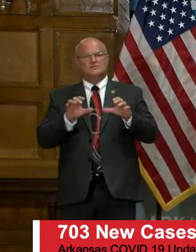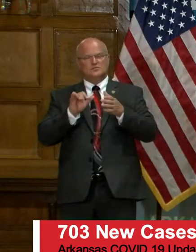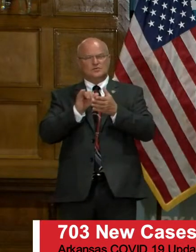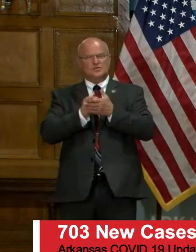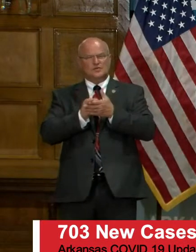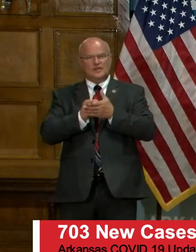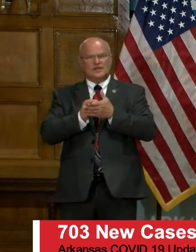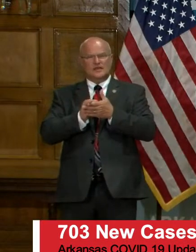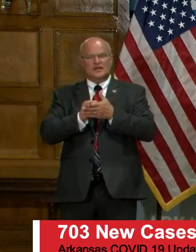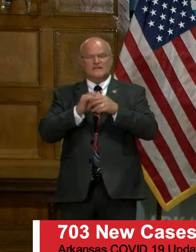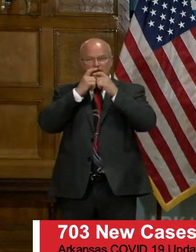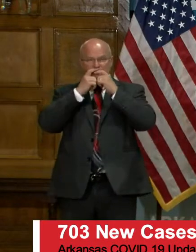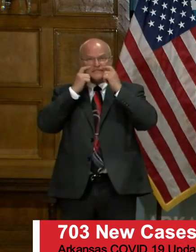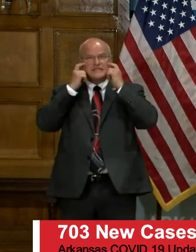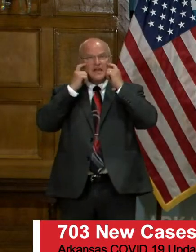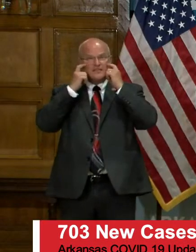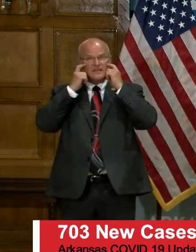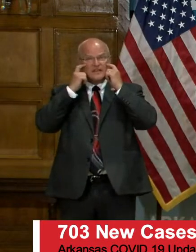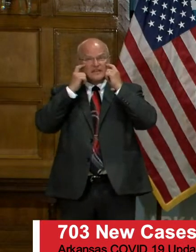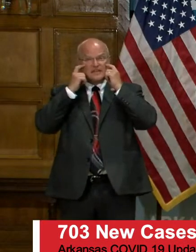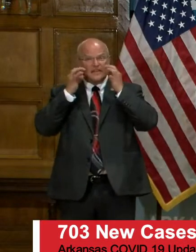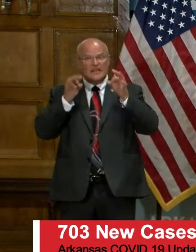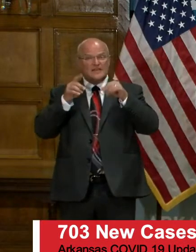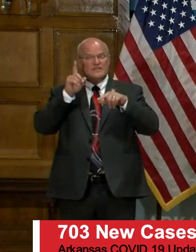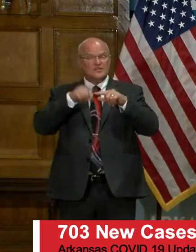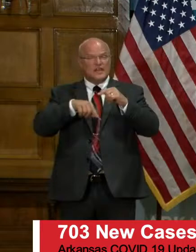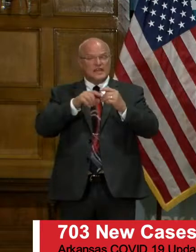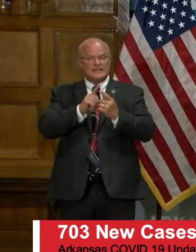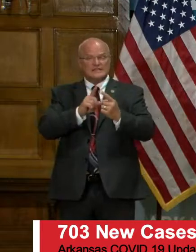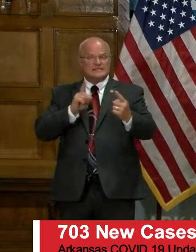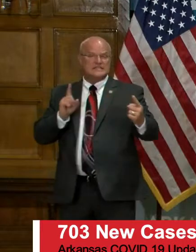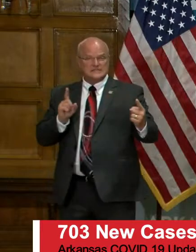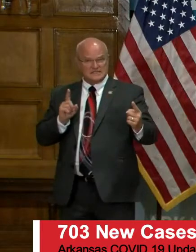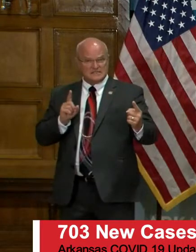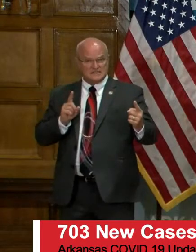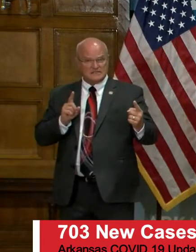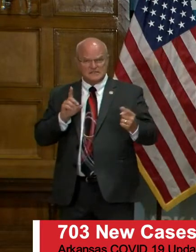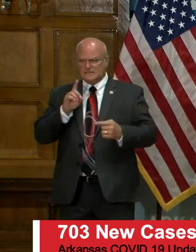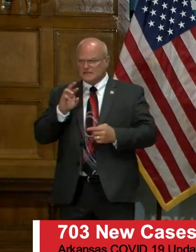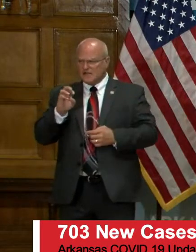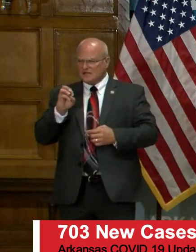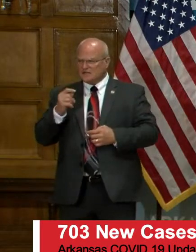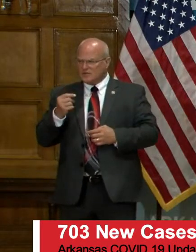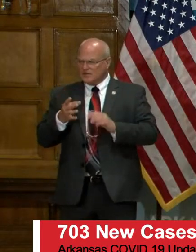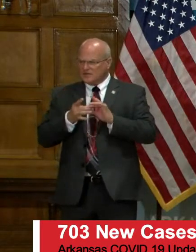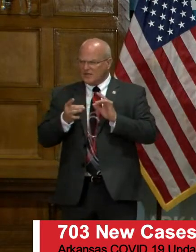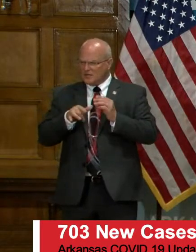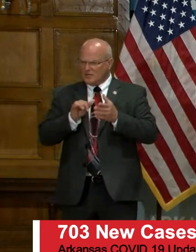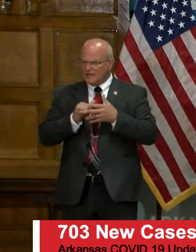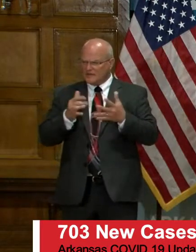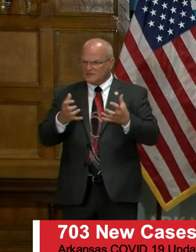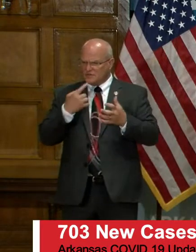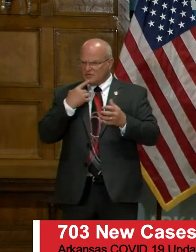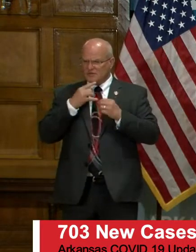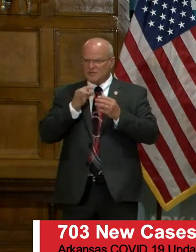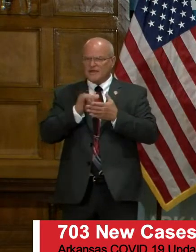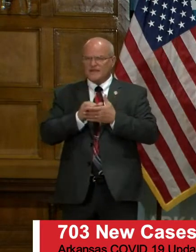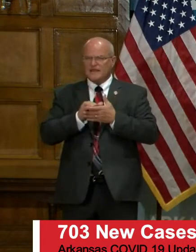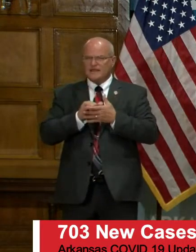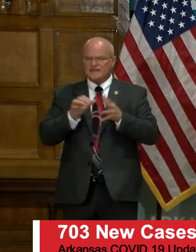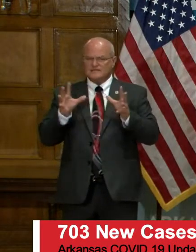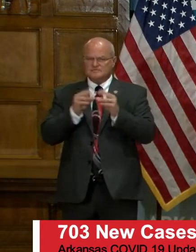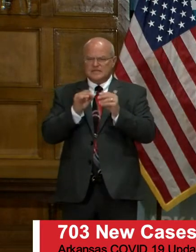do the face coverings if you cannot physically distance. And Dr. Smith, you haven't commented on that. Do you want to say a word